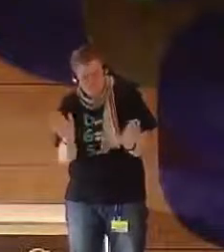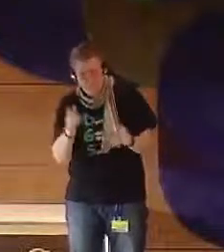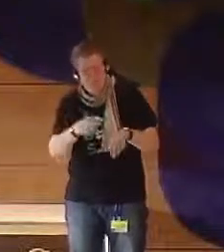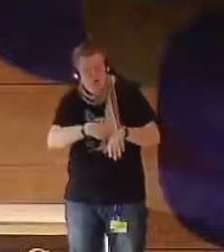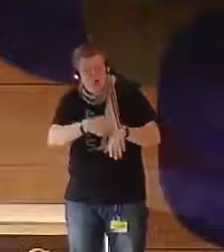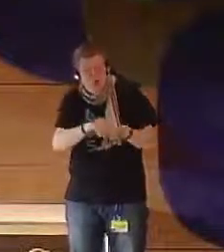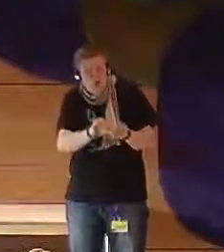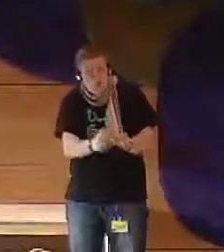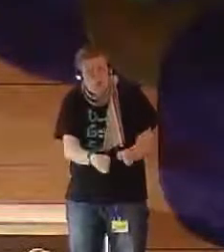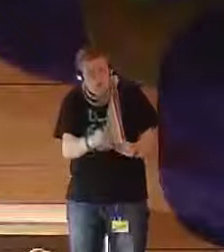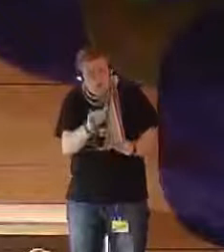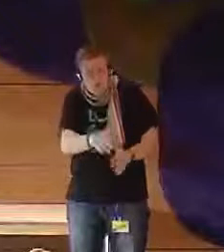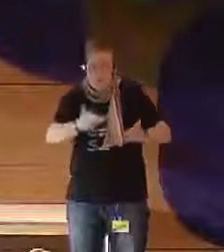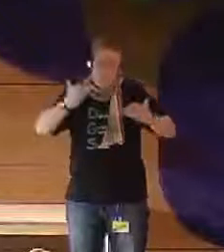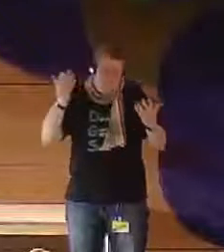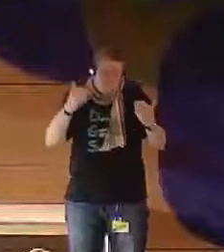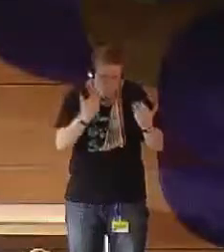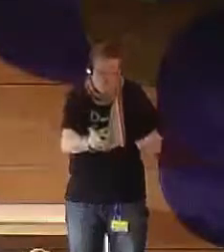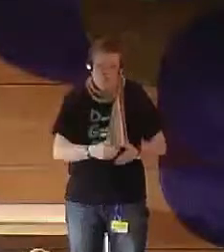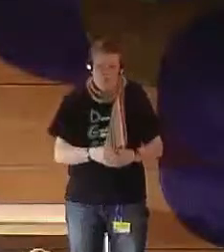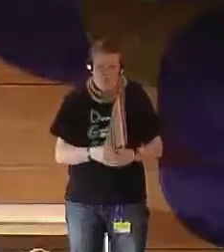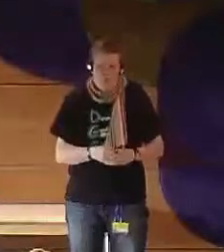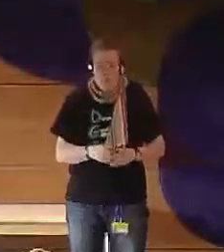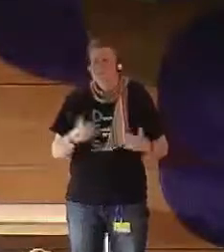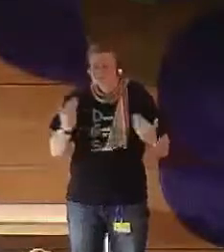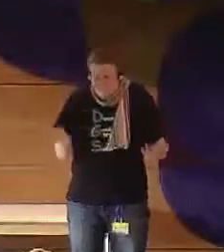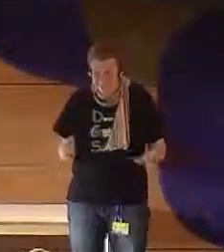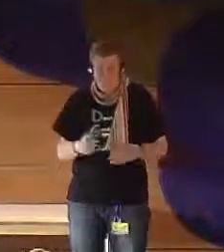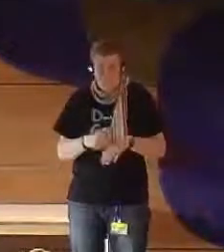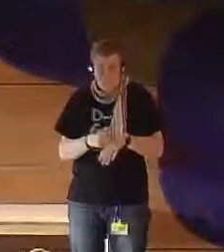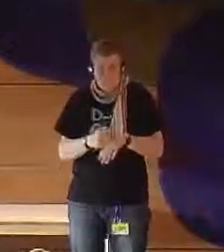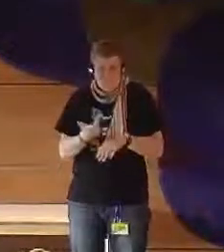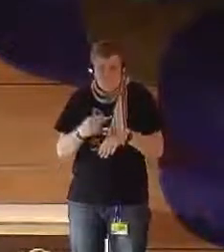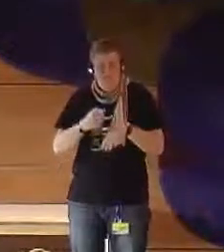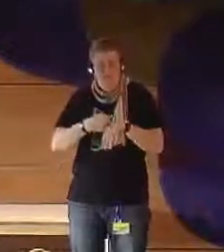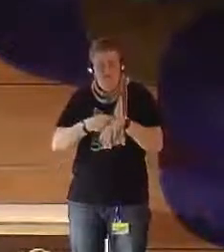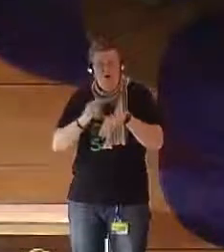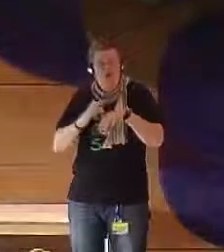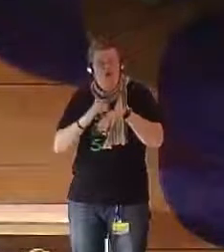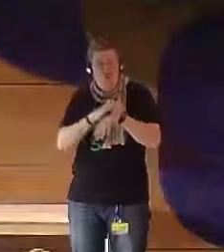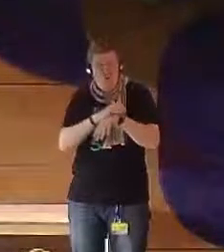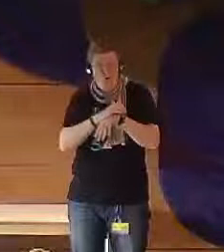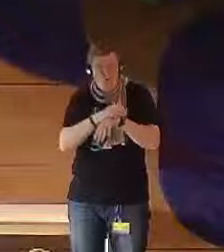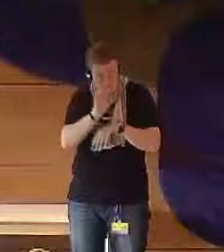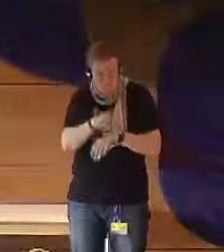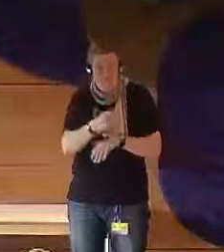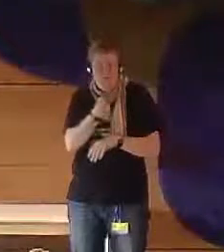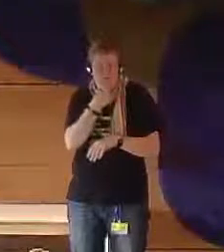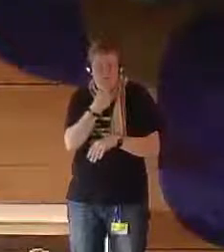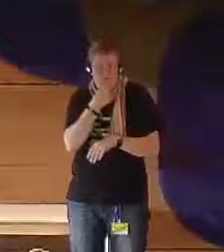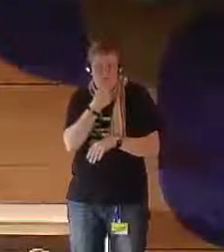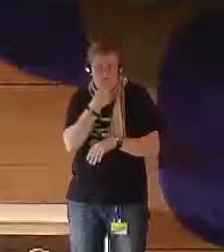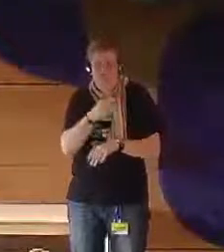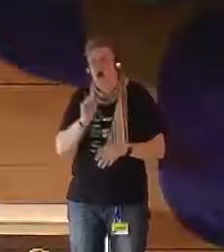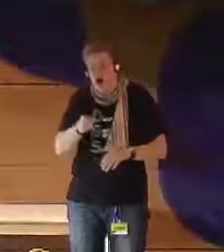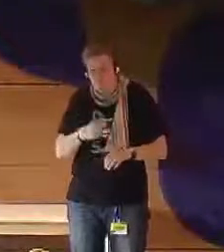but they will not return the bone strength back to normal. They'll improve it, but they won't return it back to normal. So not doing anything and then